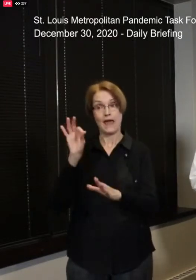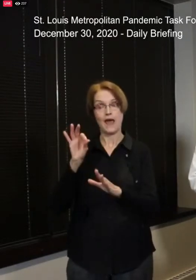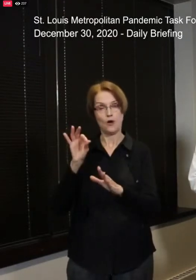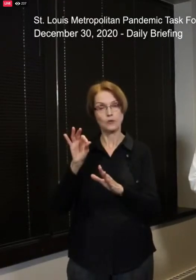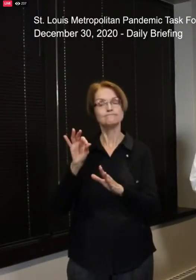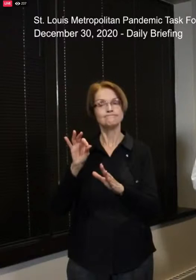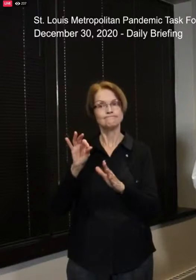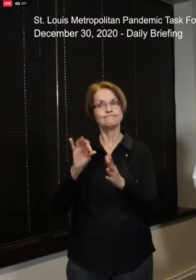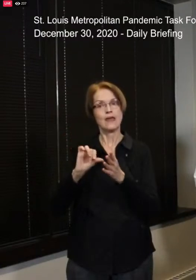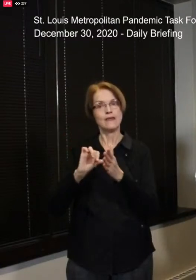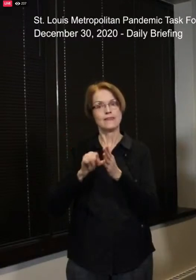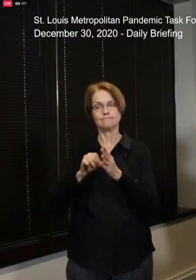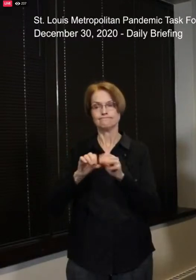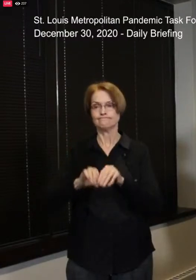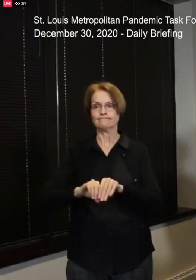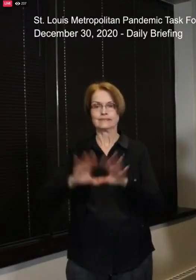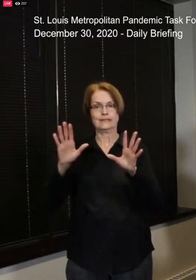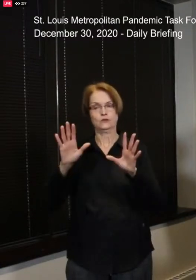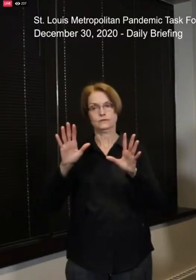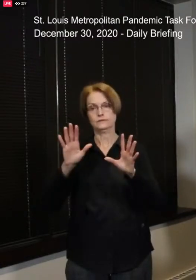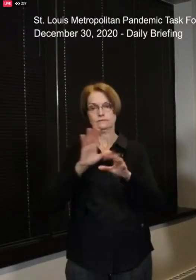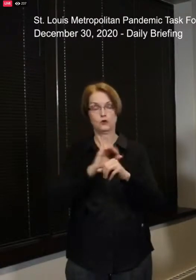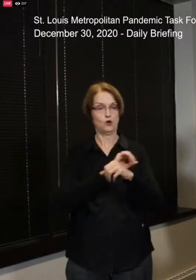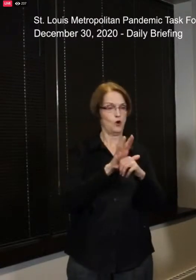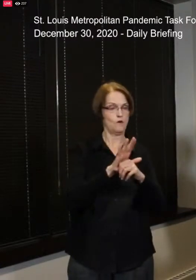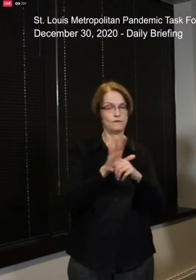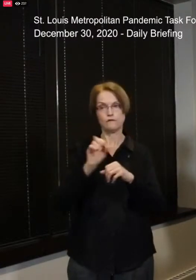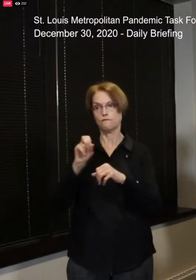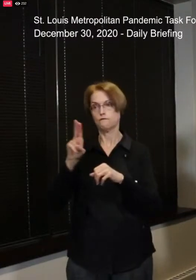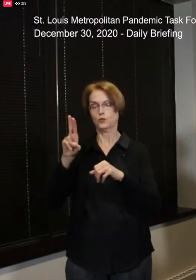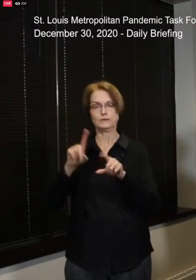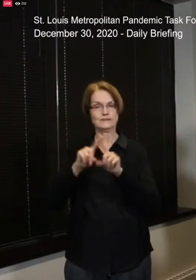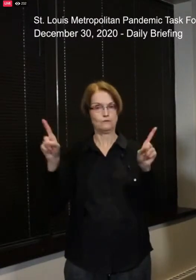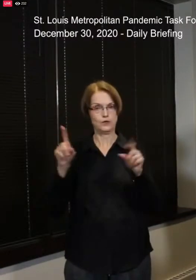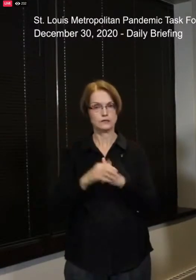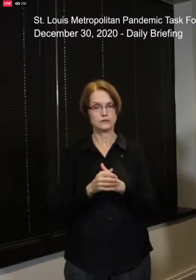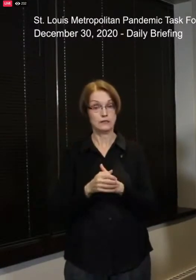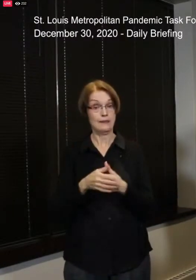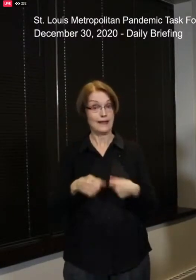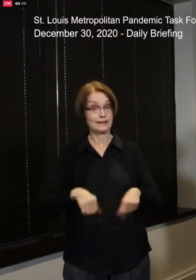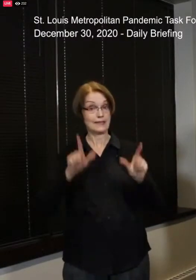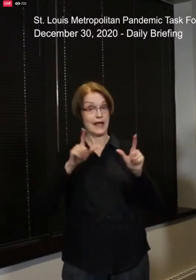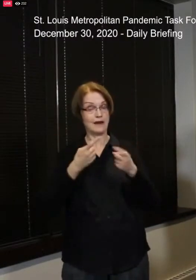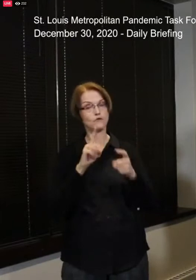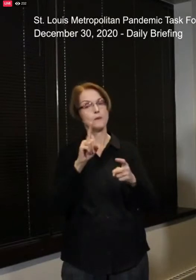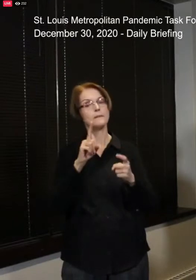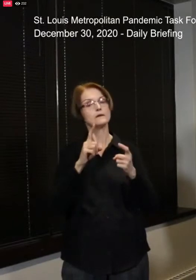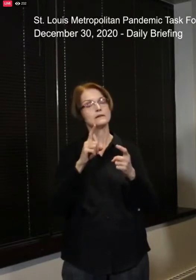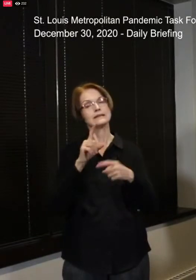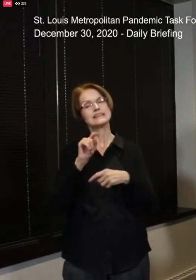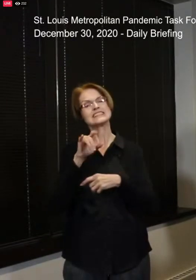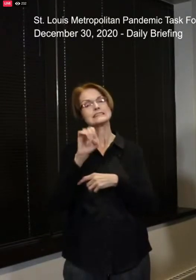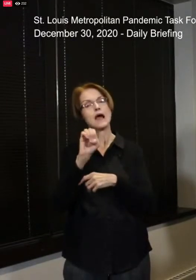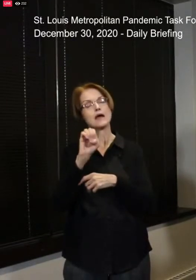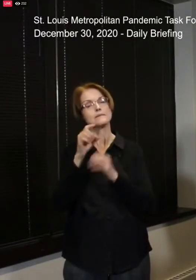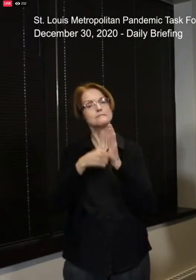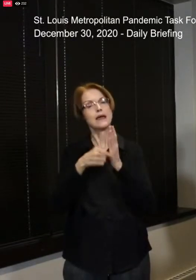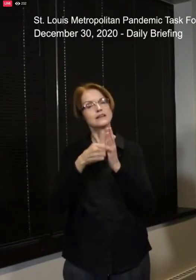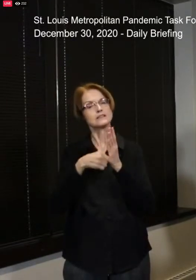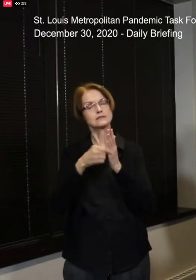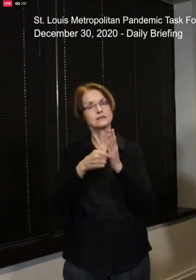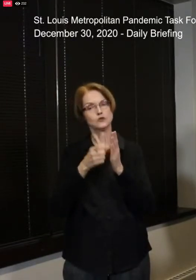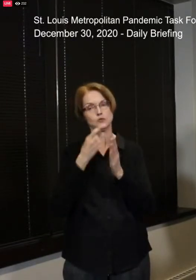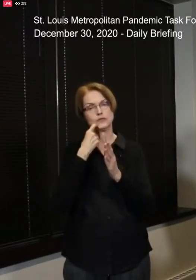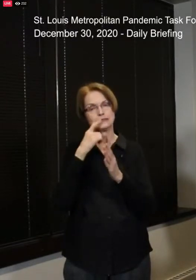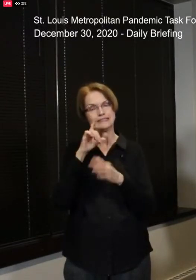highlights the difference between COVID and influenza. So one of those I put up here, and this is from Time Magazine, and it's a very recent article. It's from